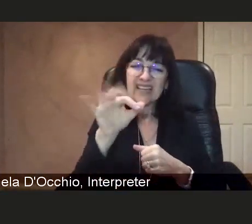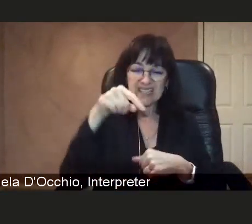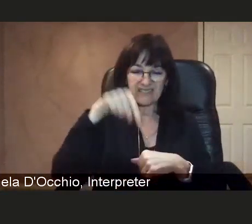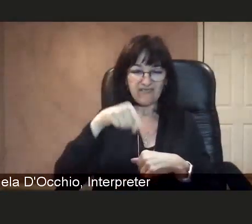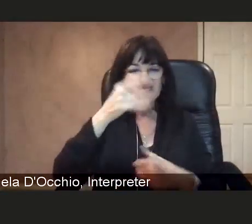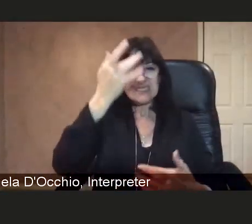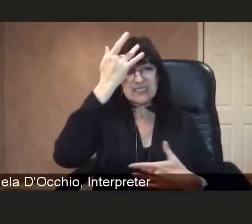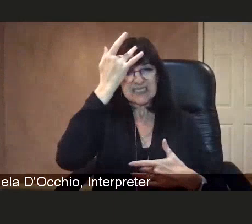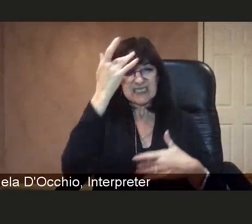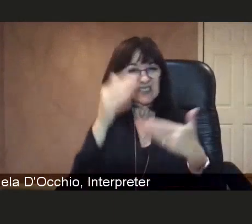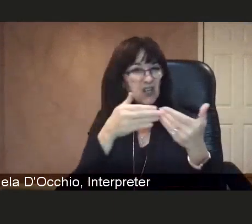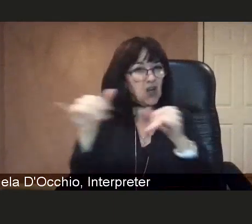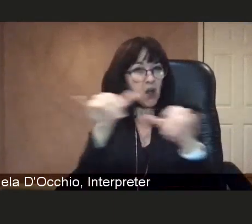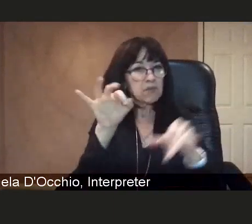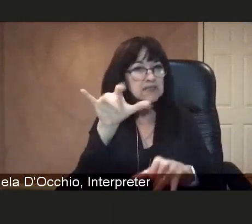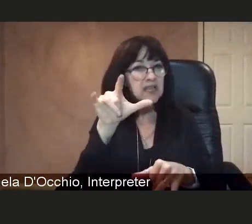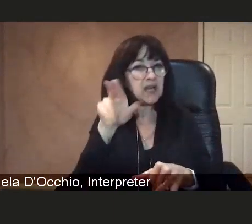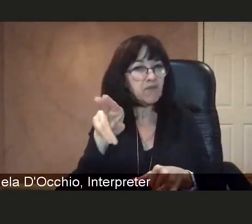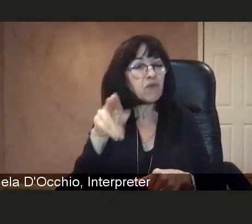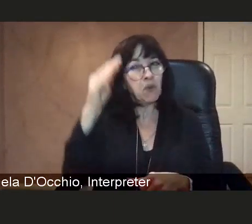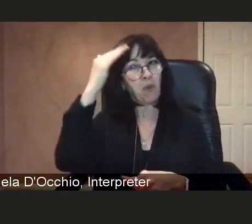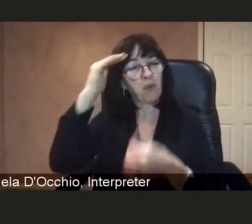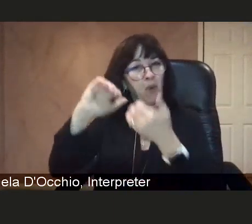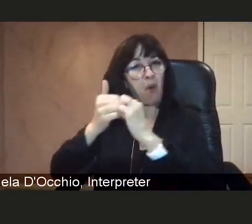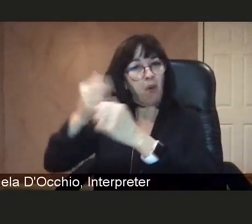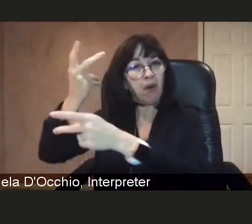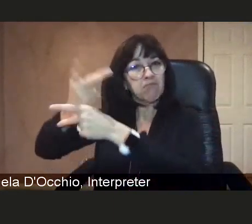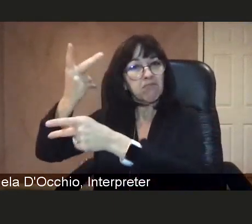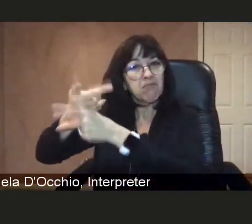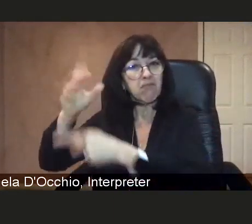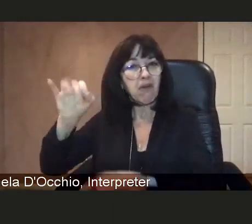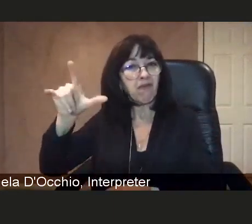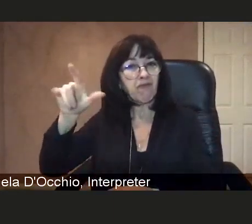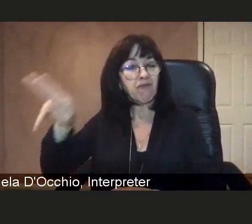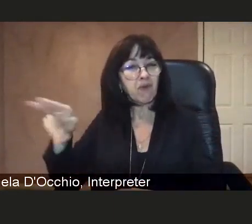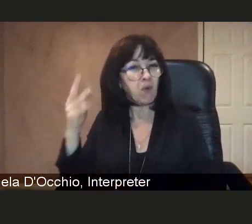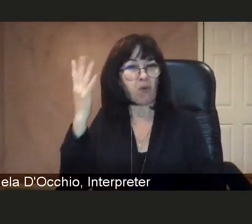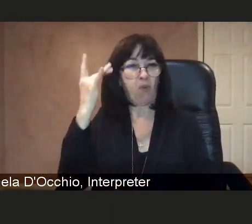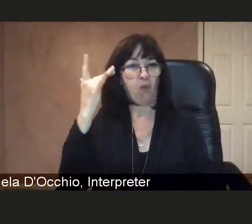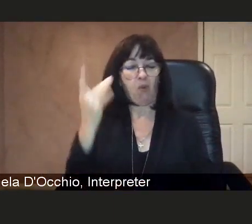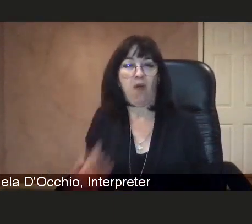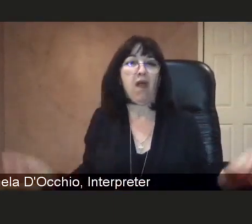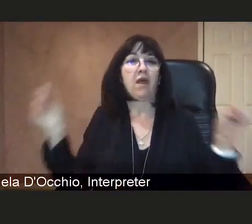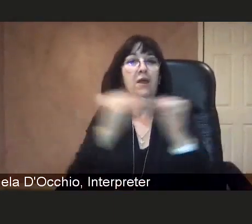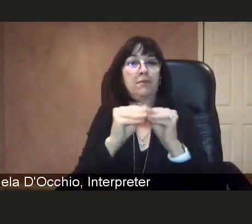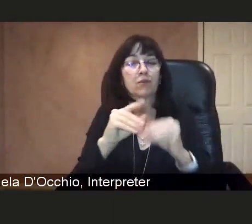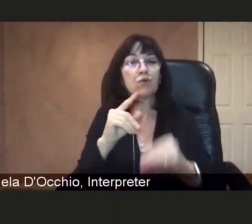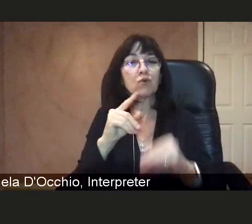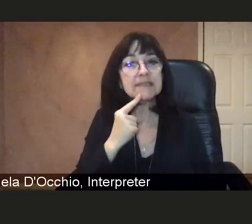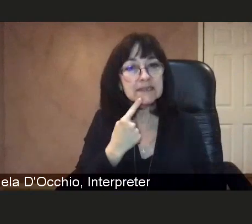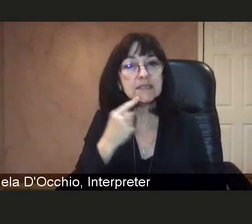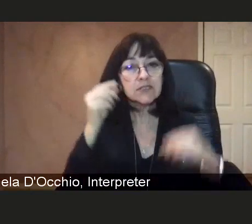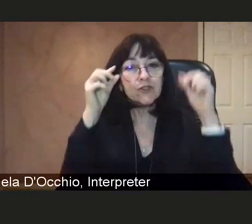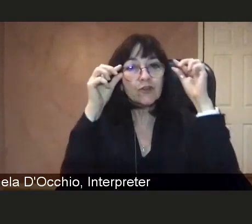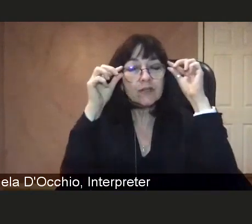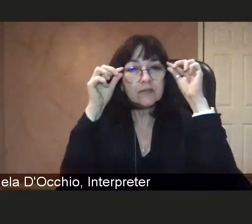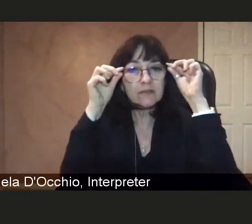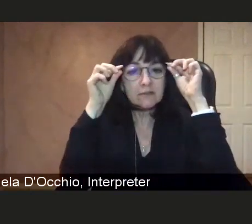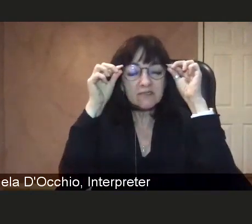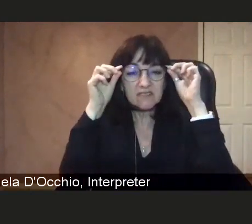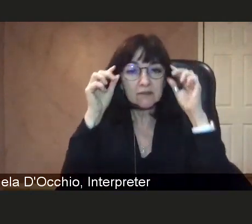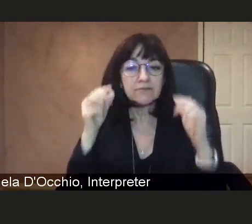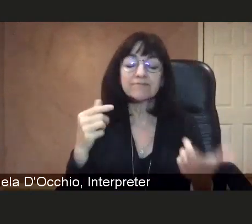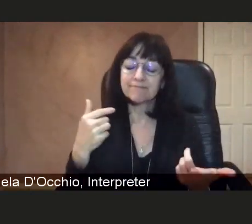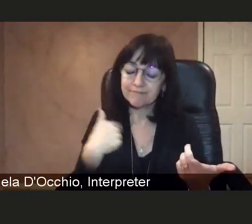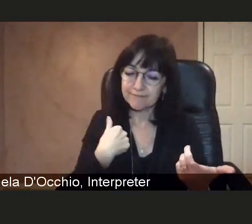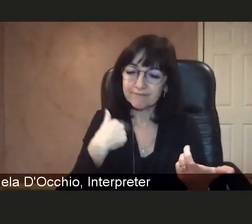this? Well, I agree that the flu is similar to this virus in the way that it's spread. Just like I talked to you about the flu